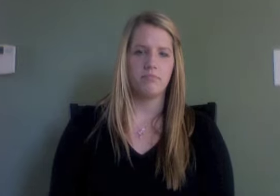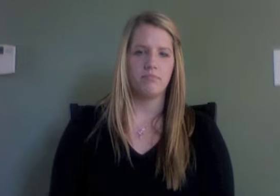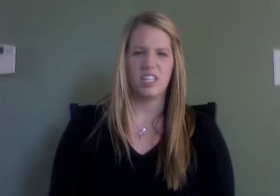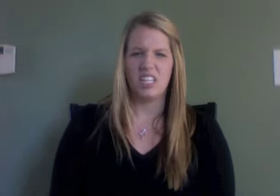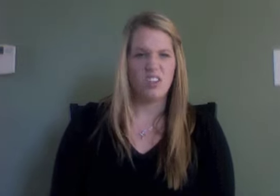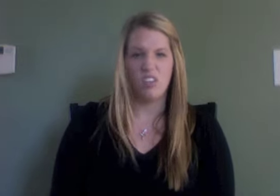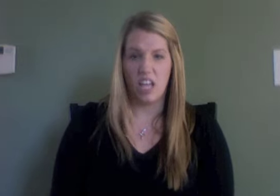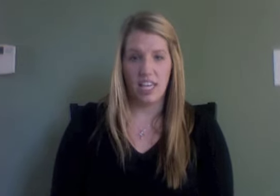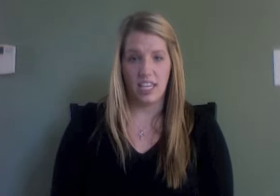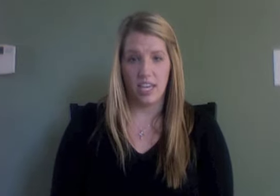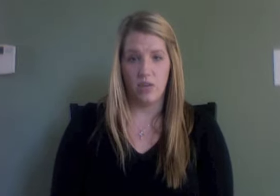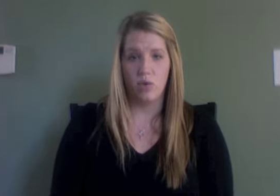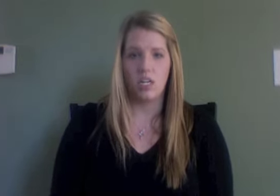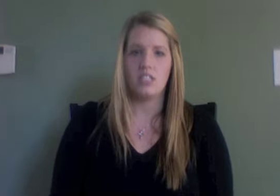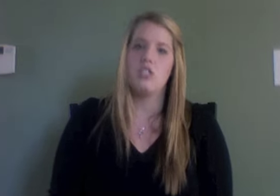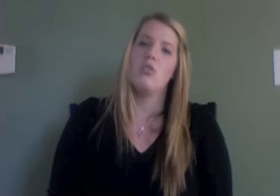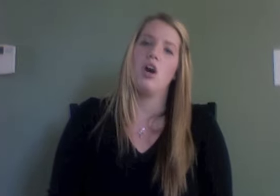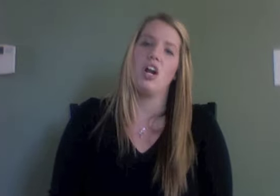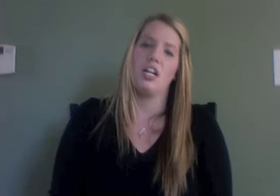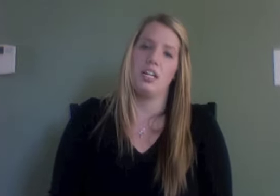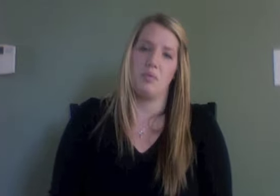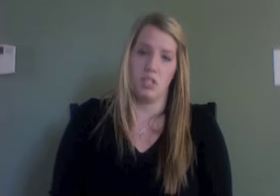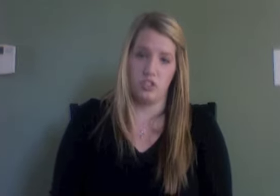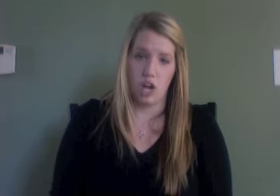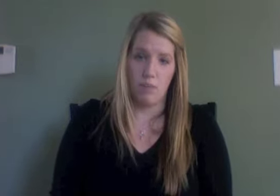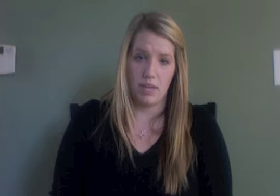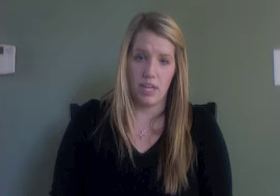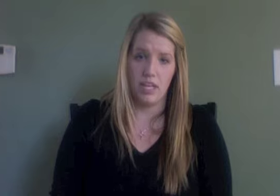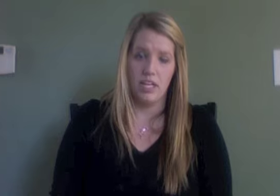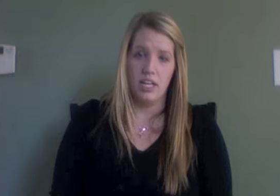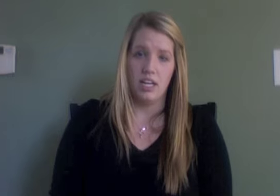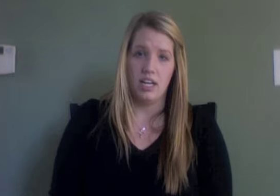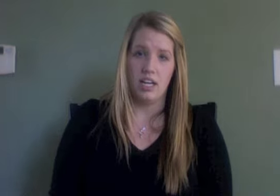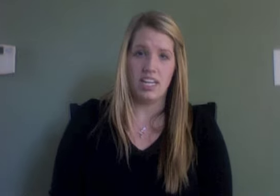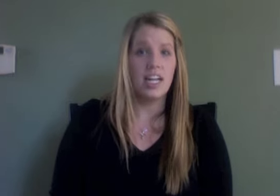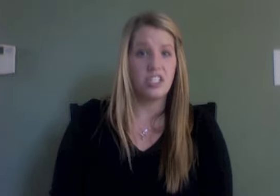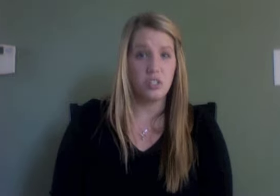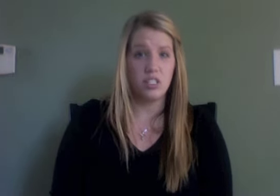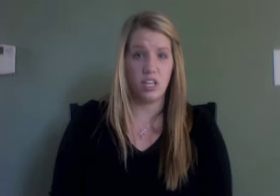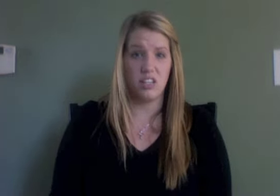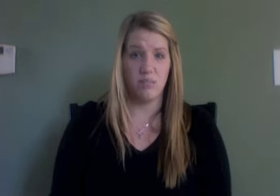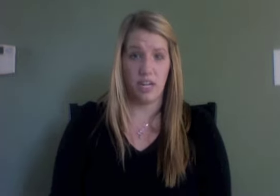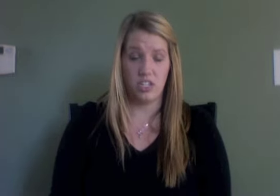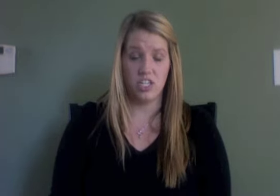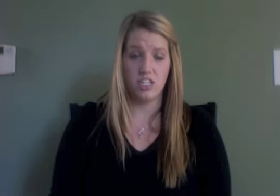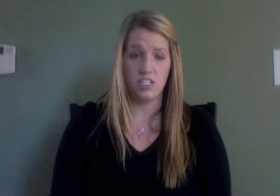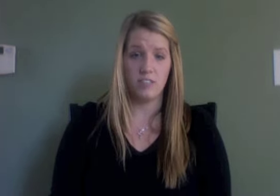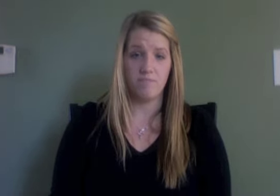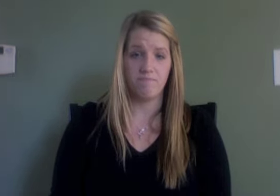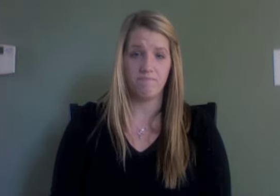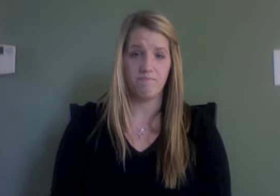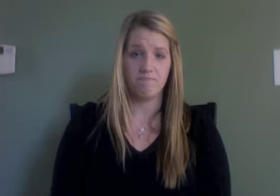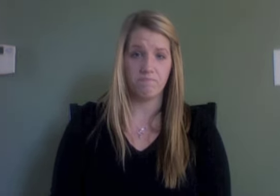that I don't like it or it's too hard and I want to drop it. Can I choose another major?